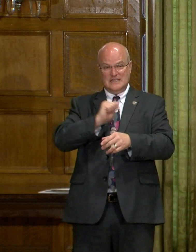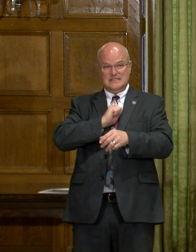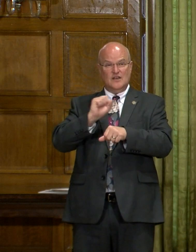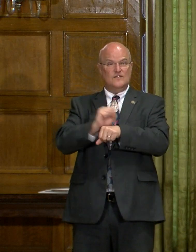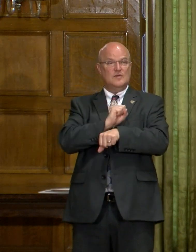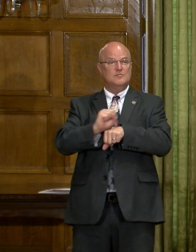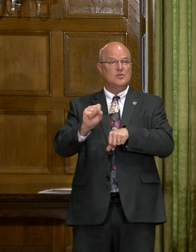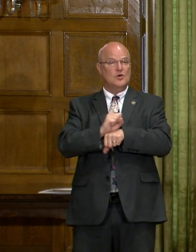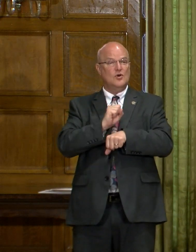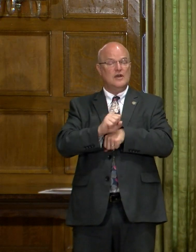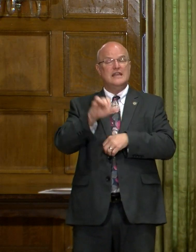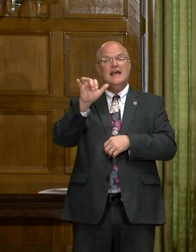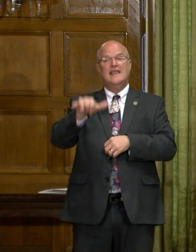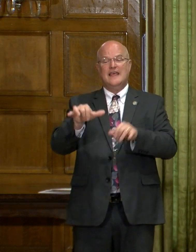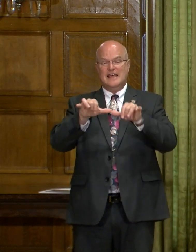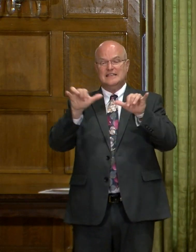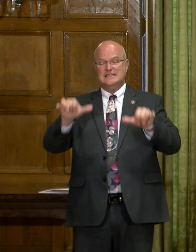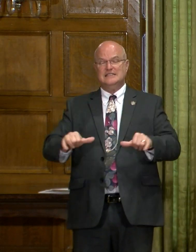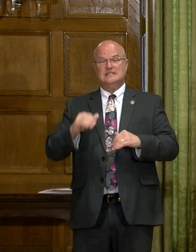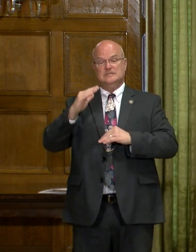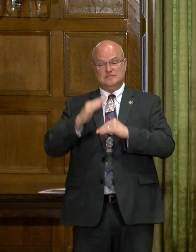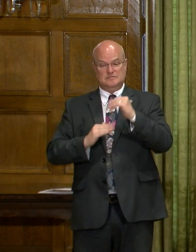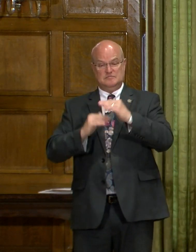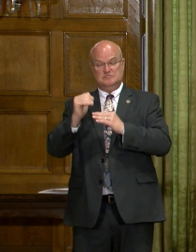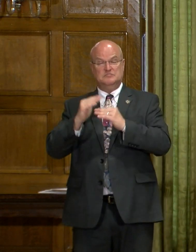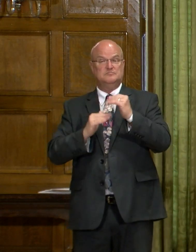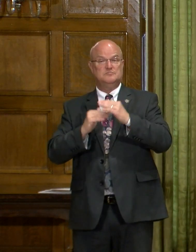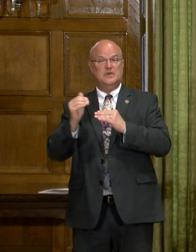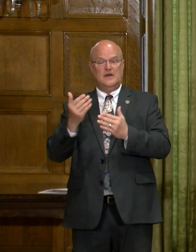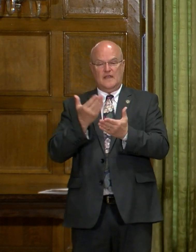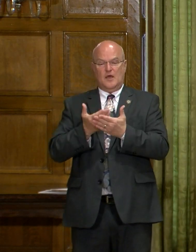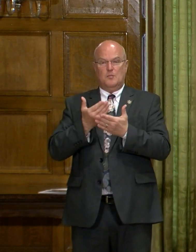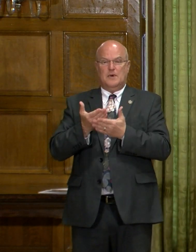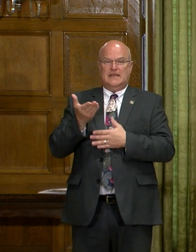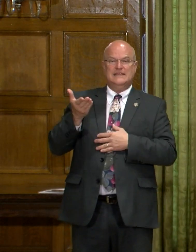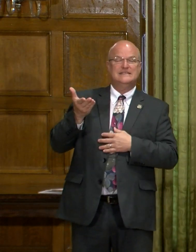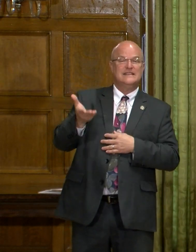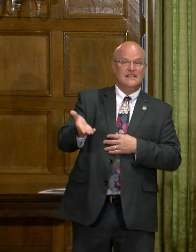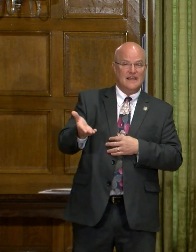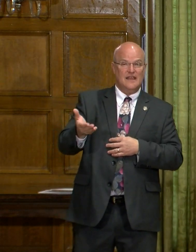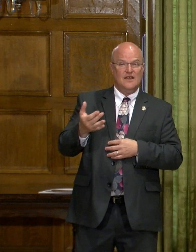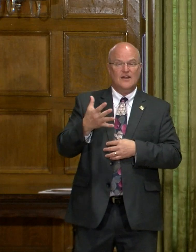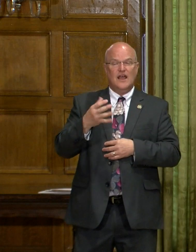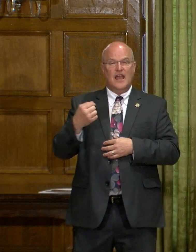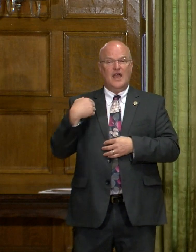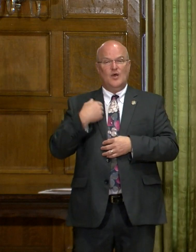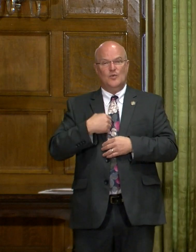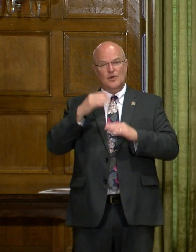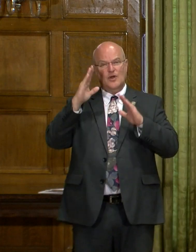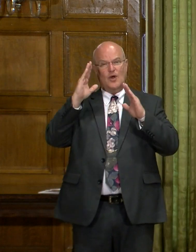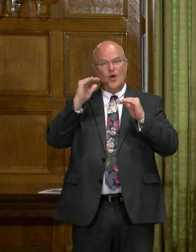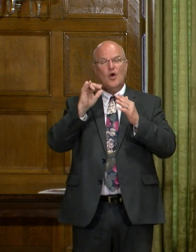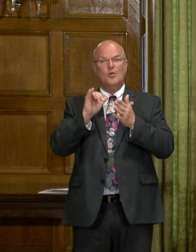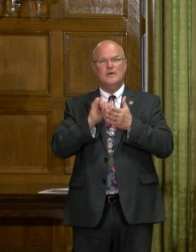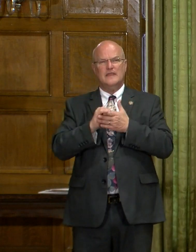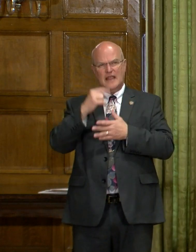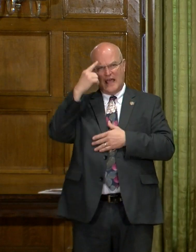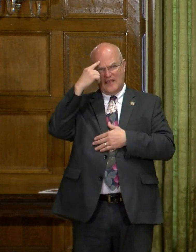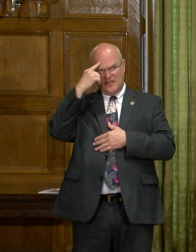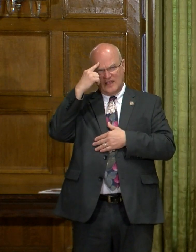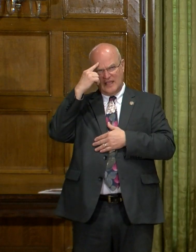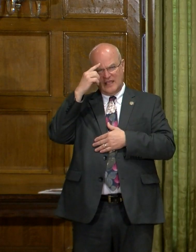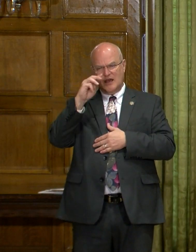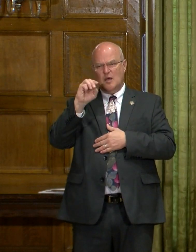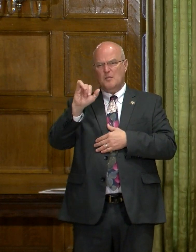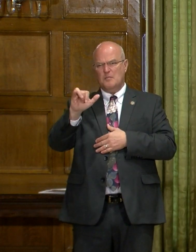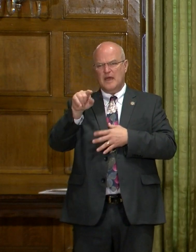self-employed, that system is being built. The money is available, and we're hoping, I believe it's the first week